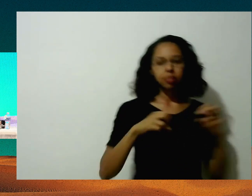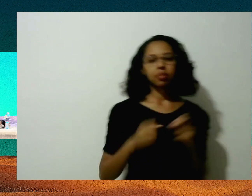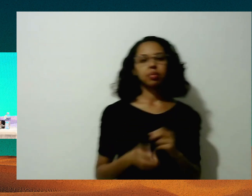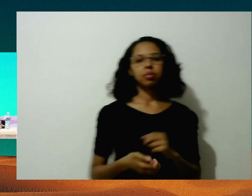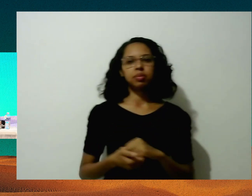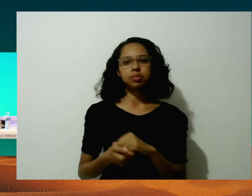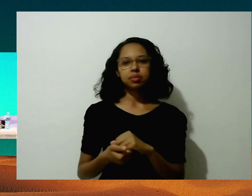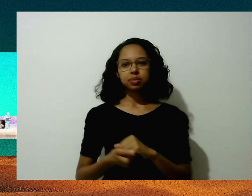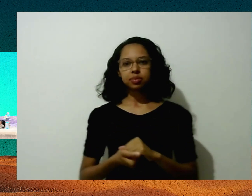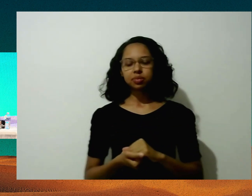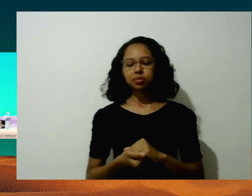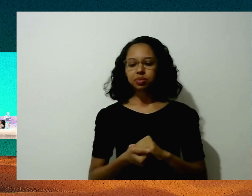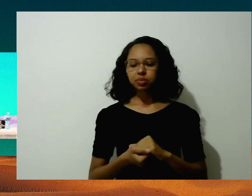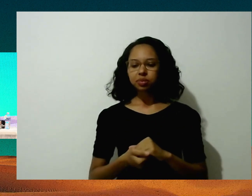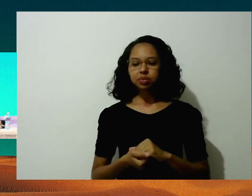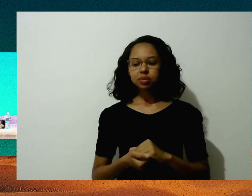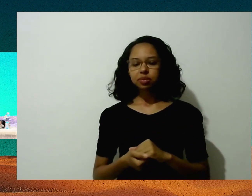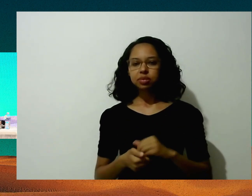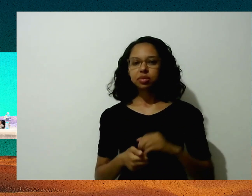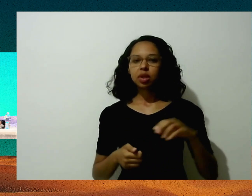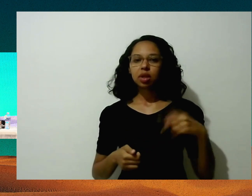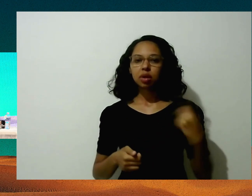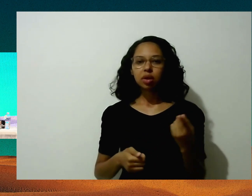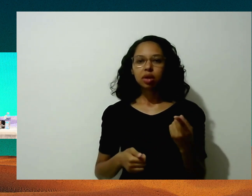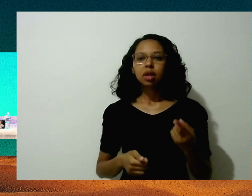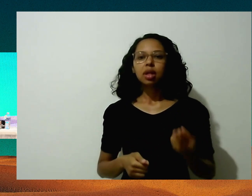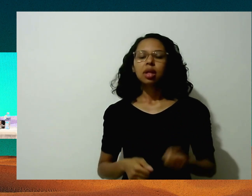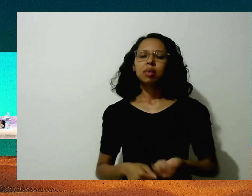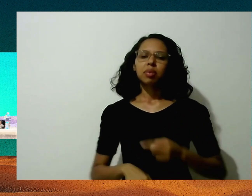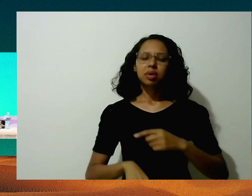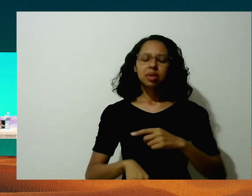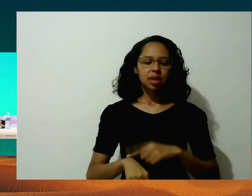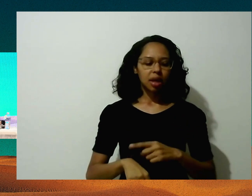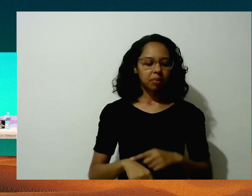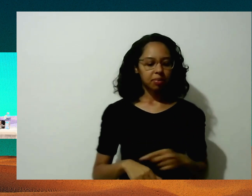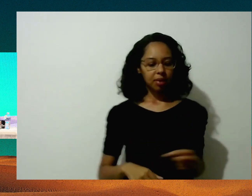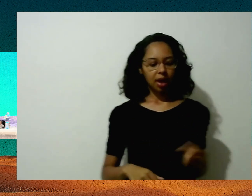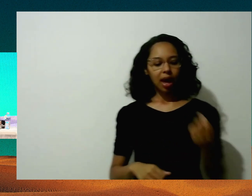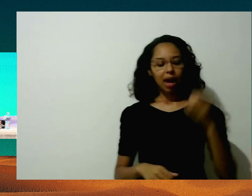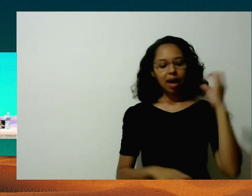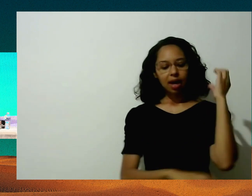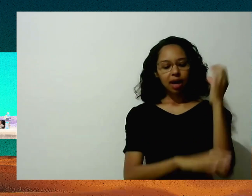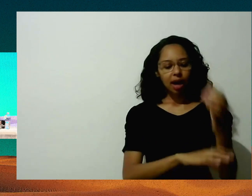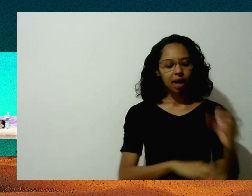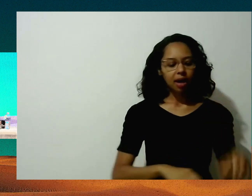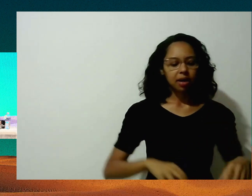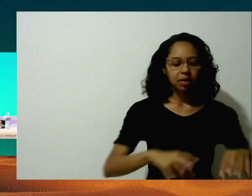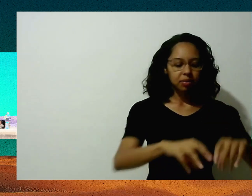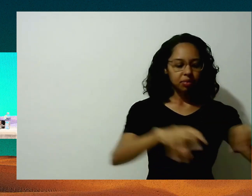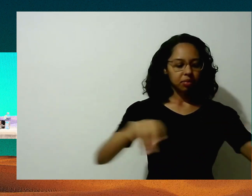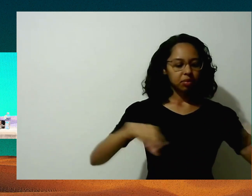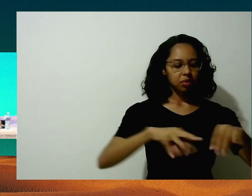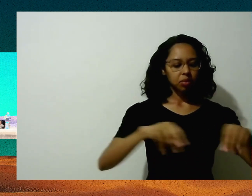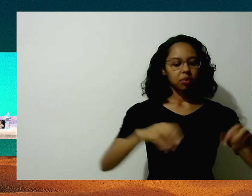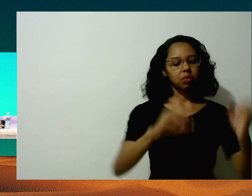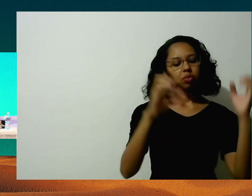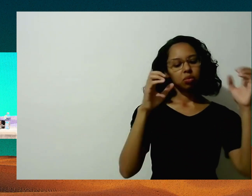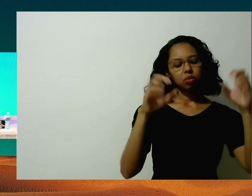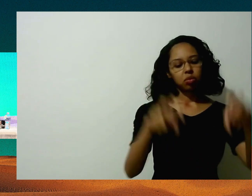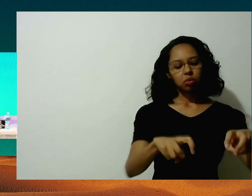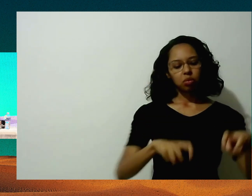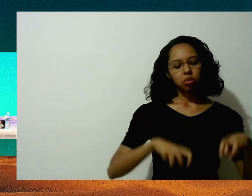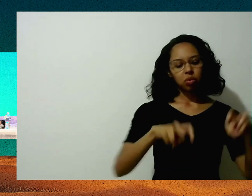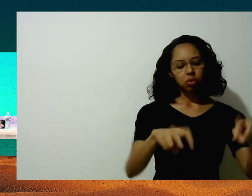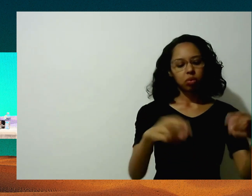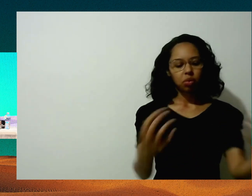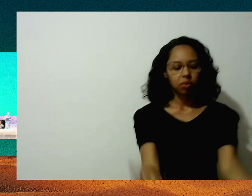Aconteceu que no fim de uns tempos trouxe Caim do fruto da terra uma oferta ao Senhor. And in the process of time it came to